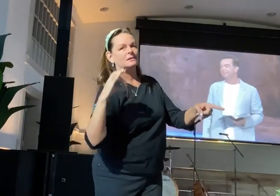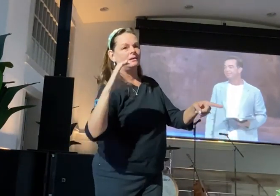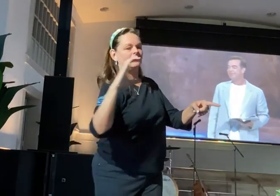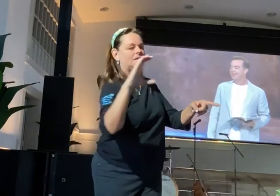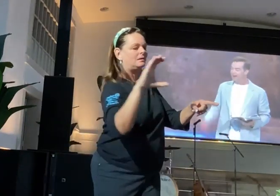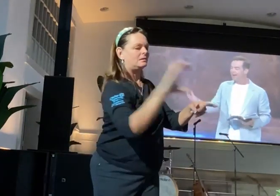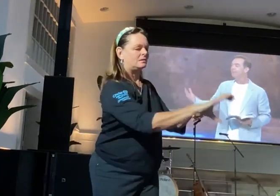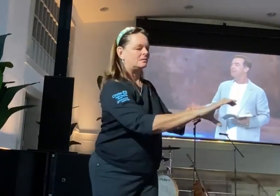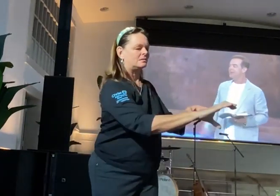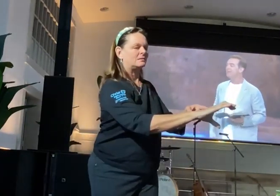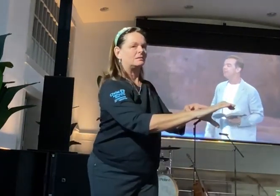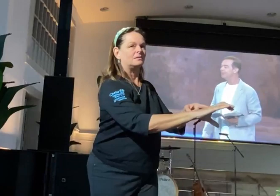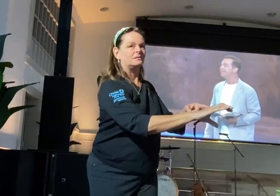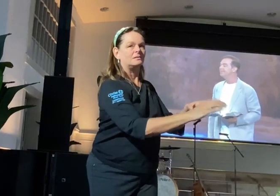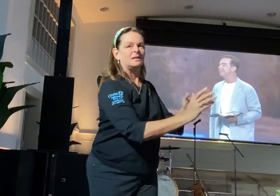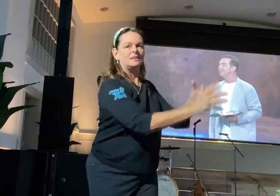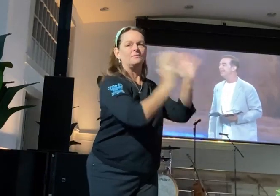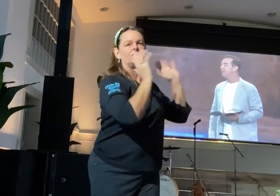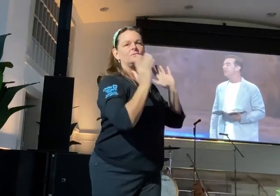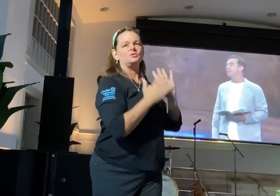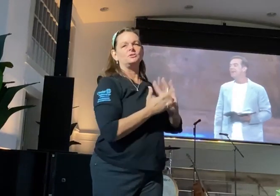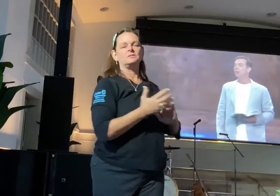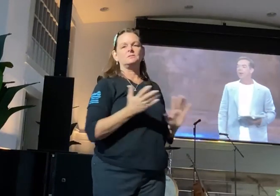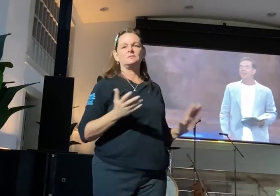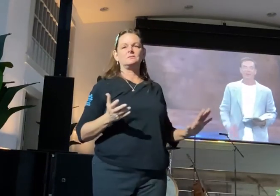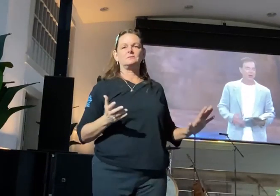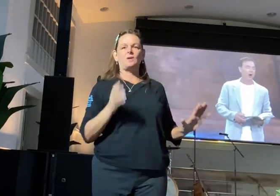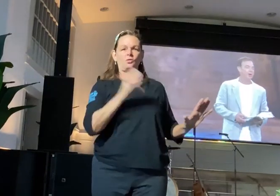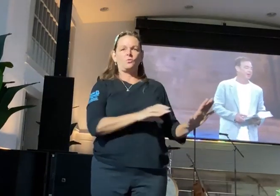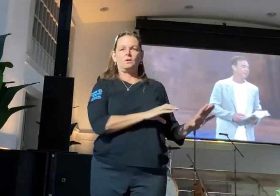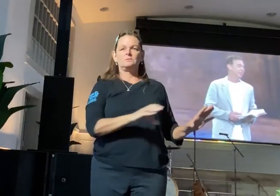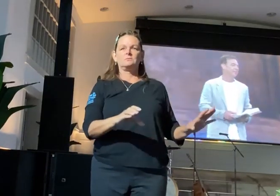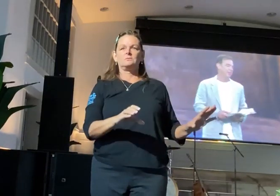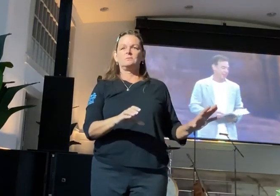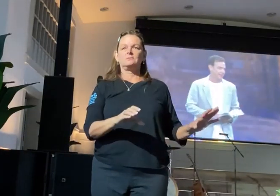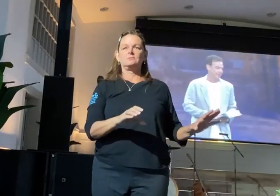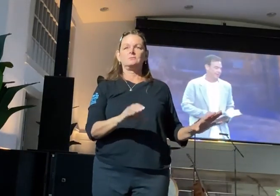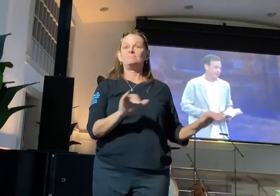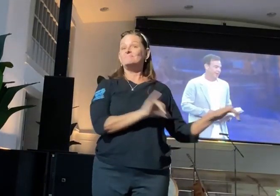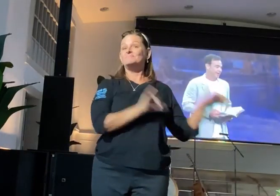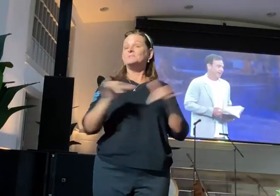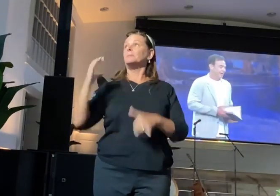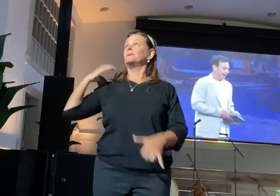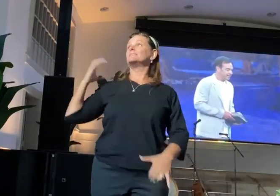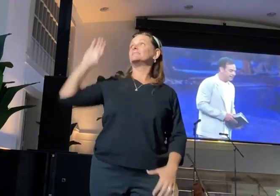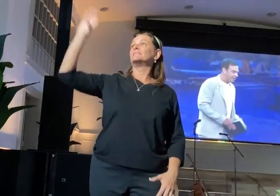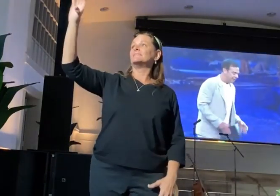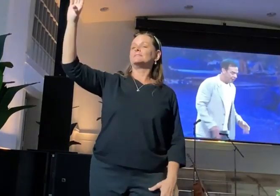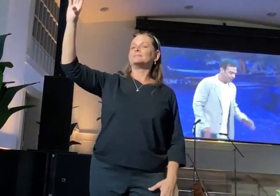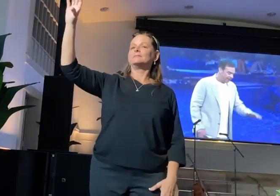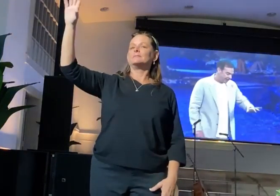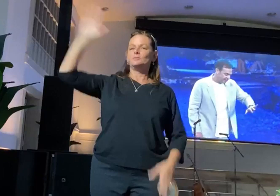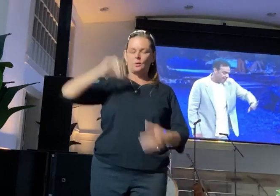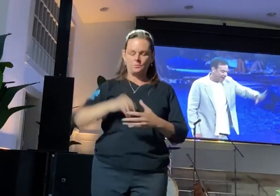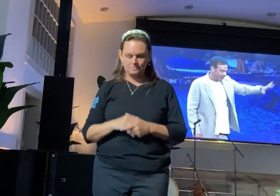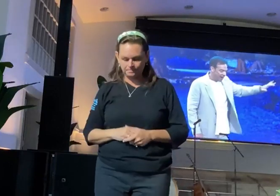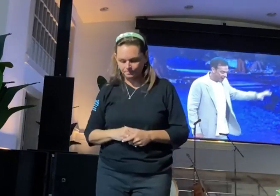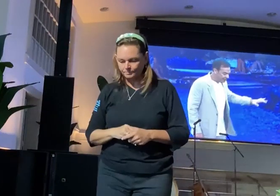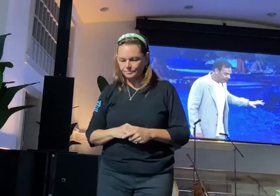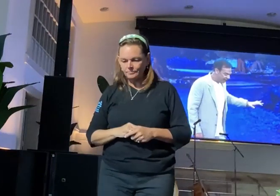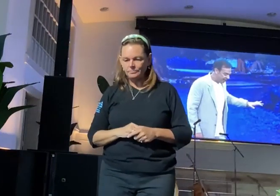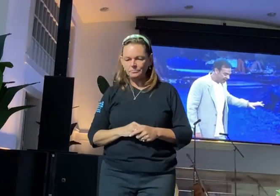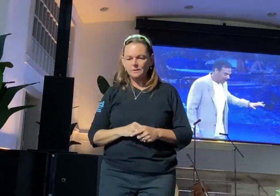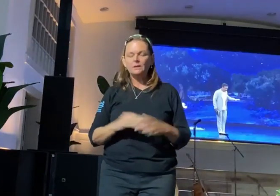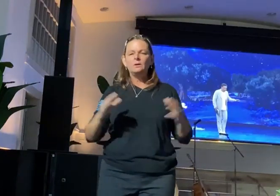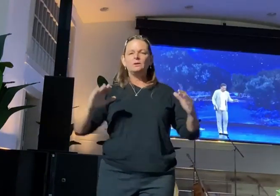would have gotten from the table, and they would have made their way to the Garden of Gethsemane. Gethsemane is on the Mount